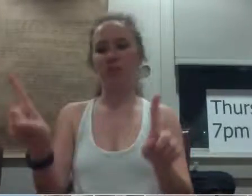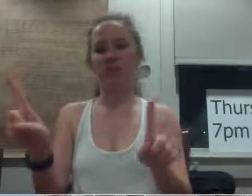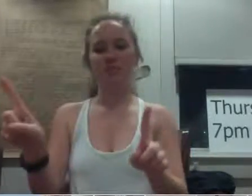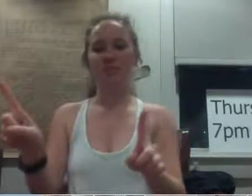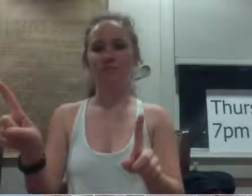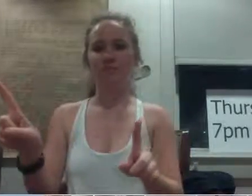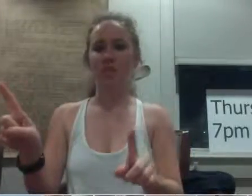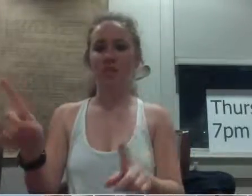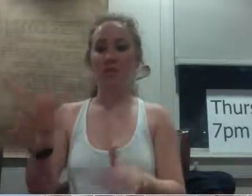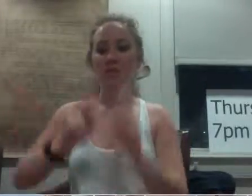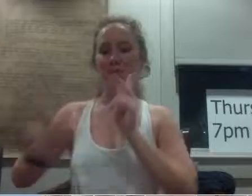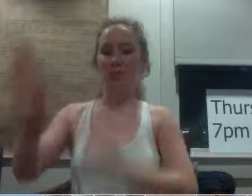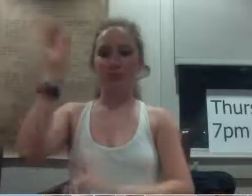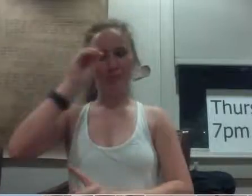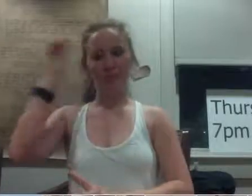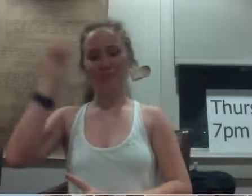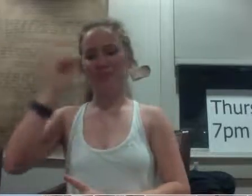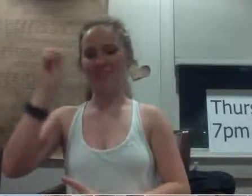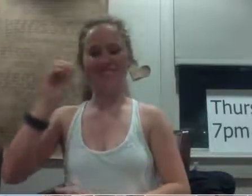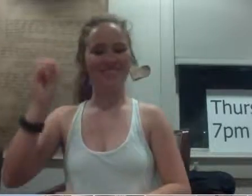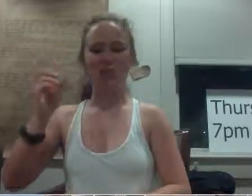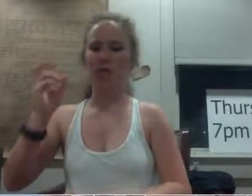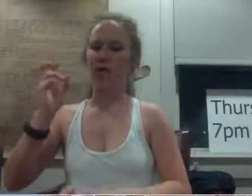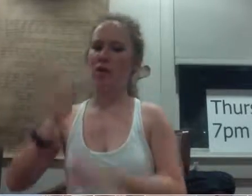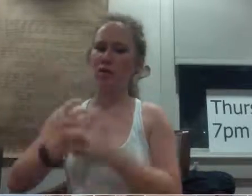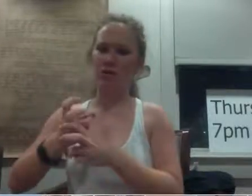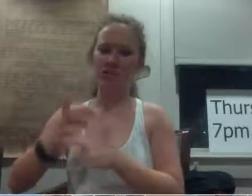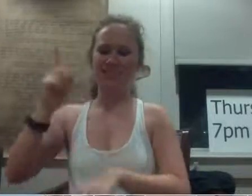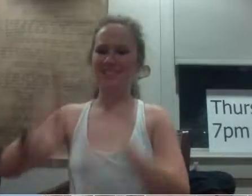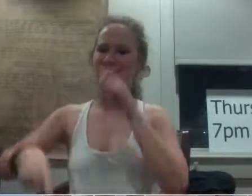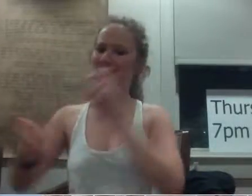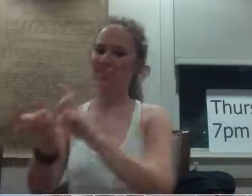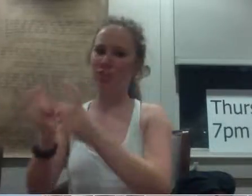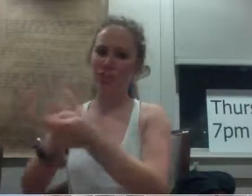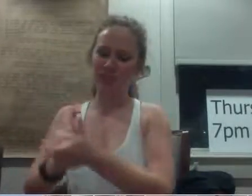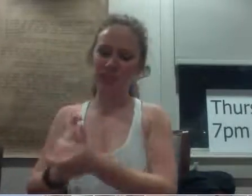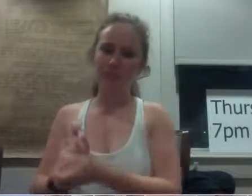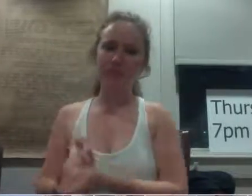Um, this law helped change society, but it can't change people's opinions.